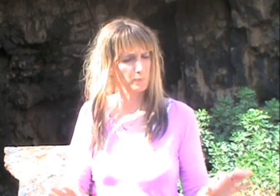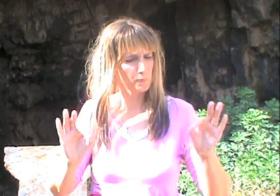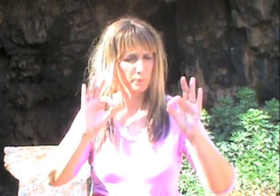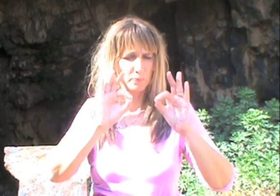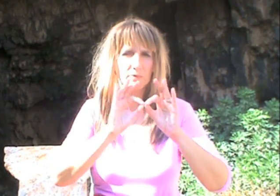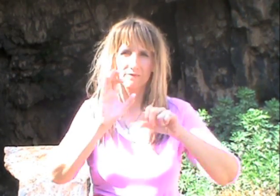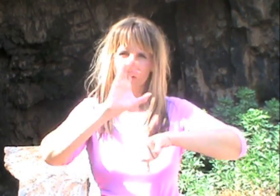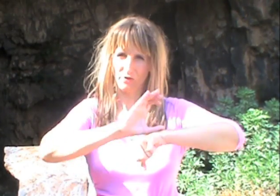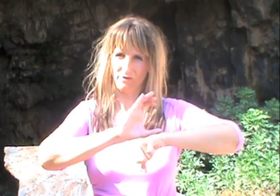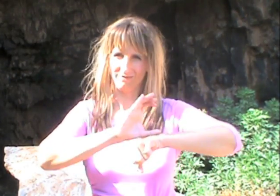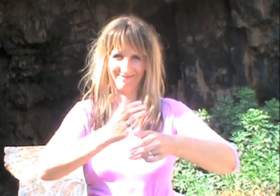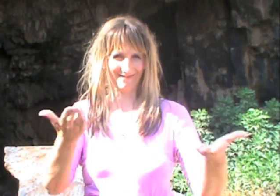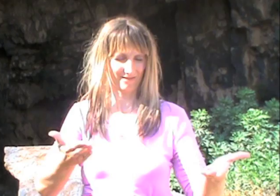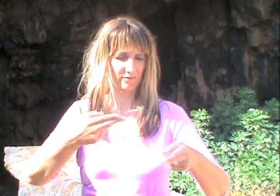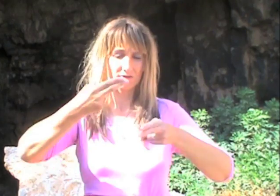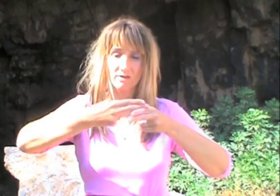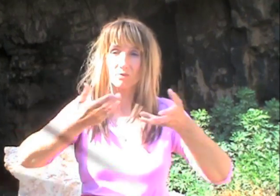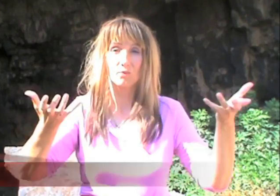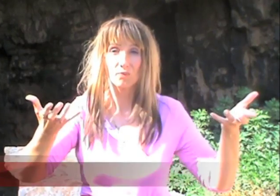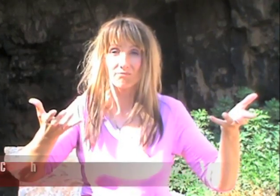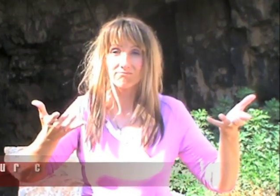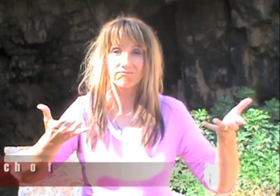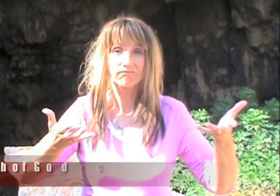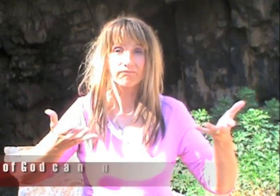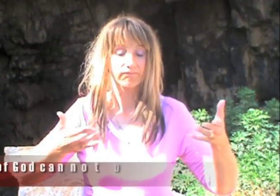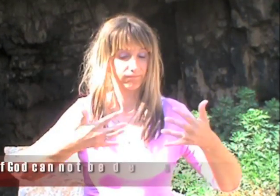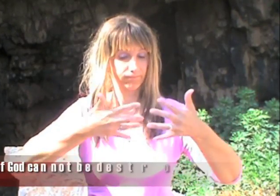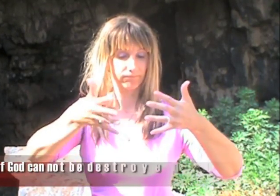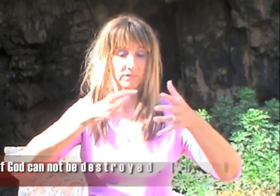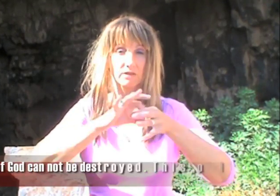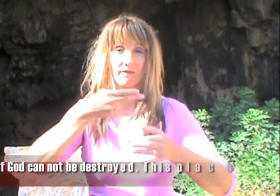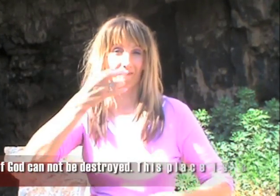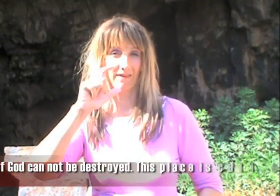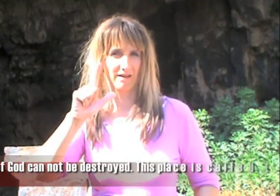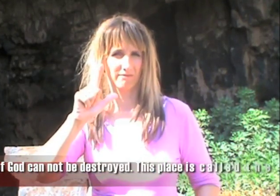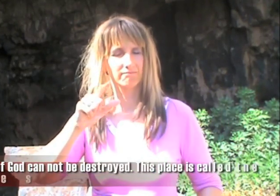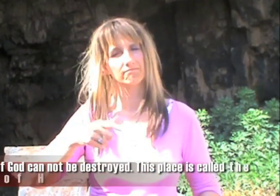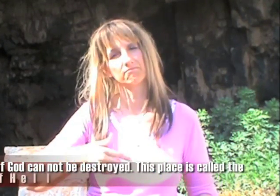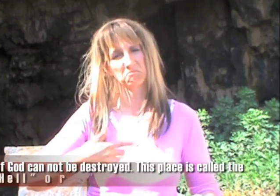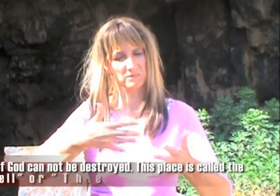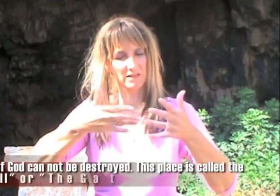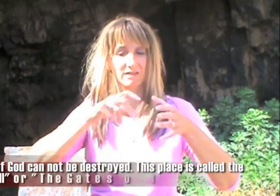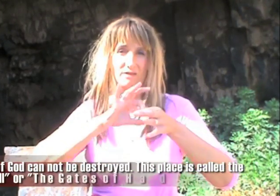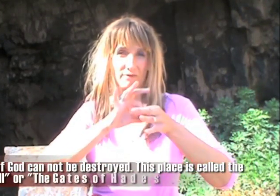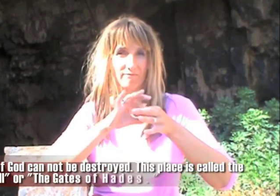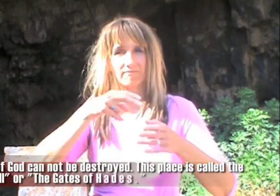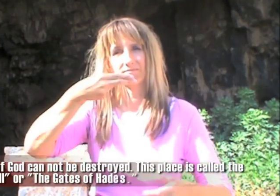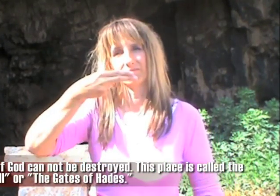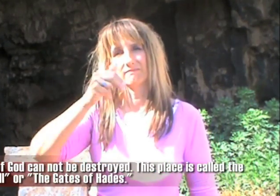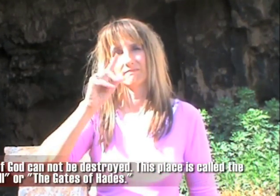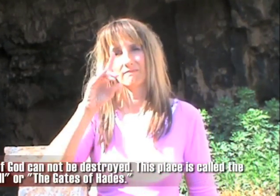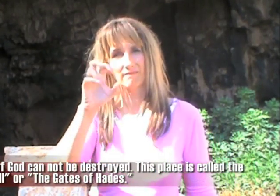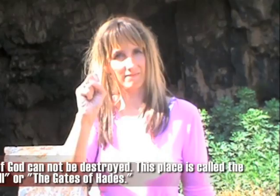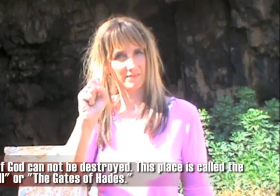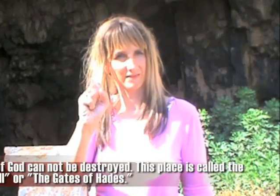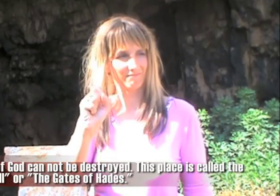explained the truths, the importance about the church. And the name of this area is the gates of hell or the gates of